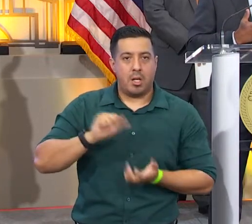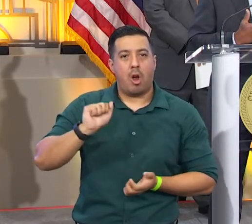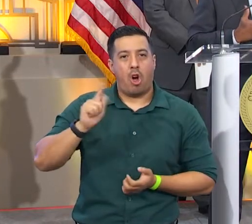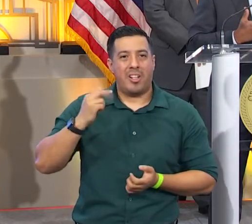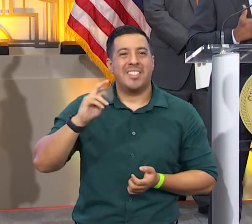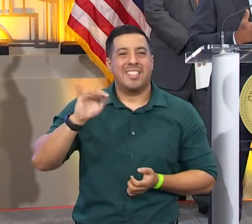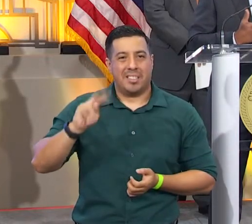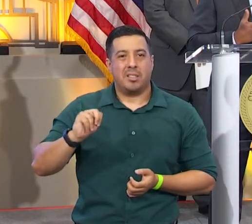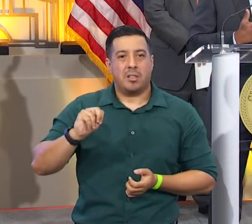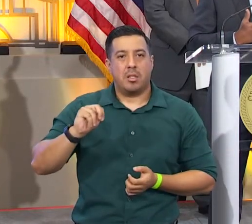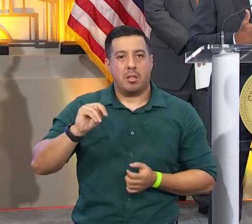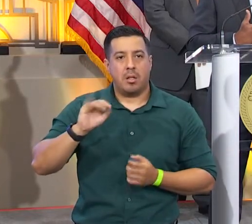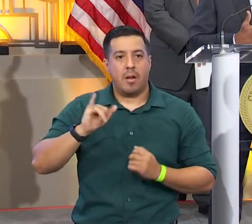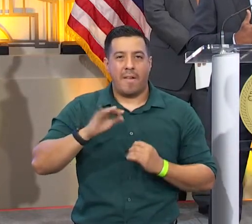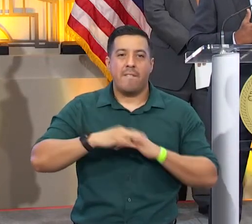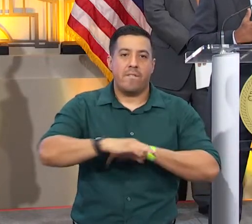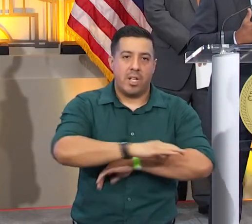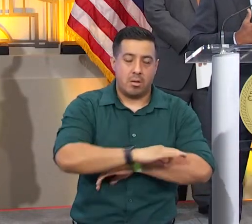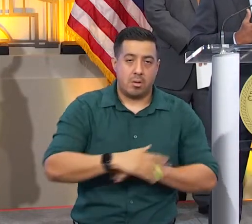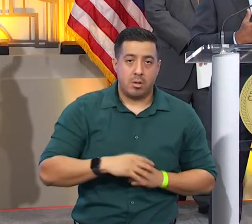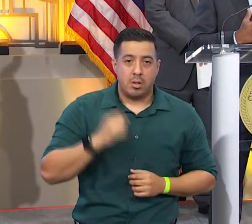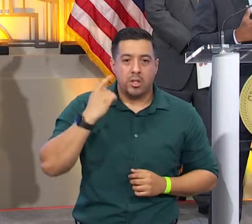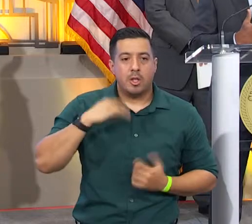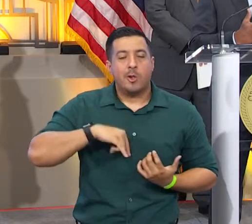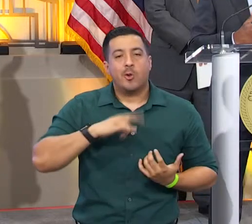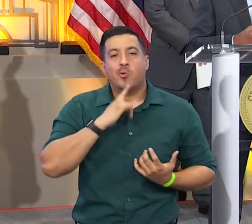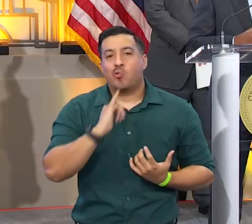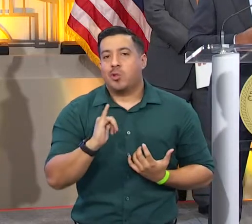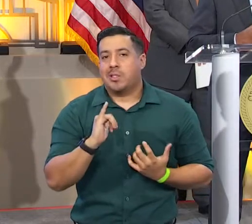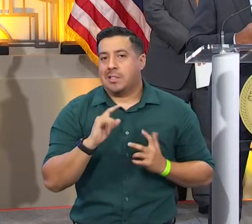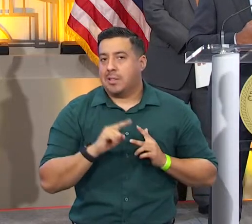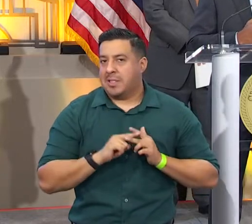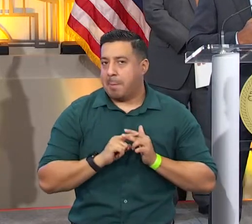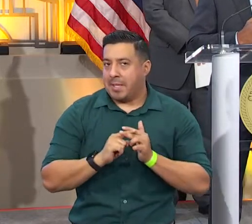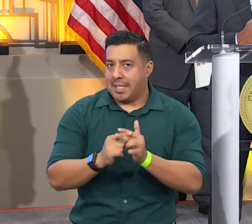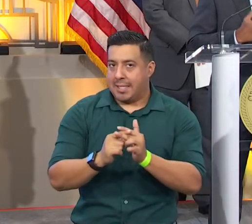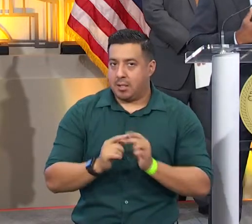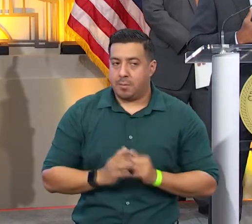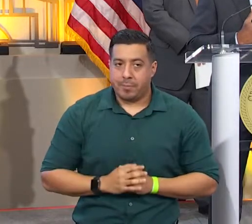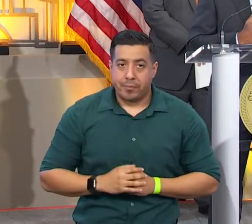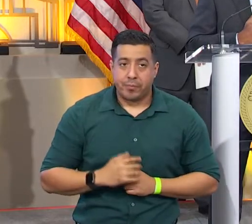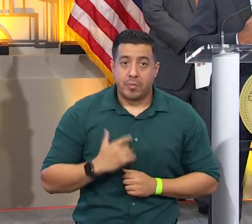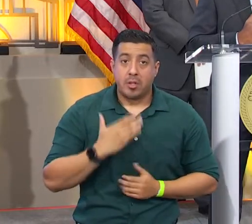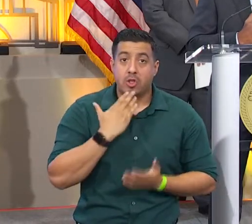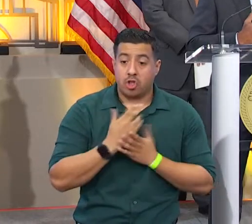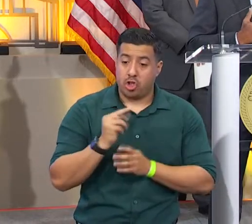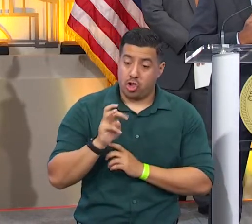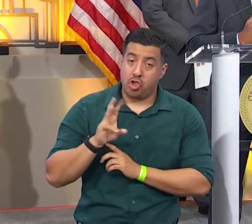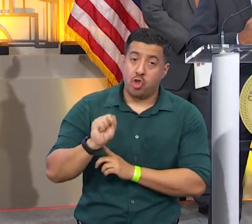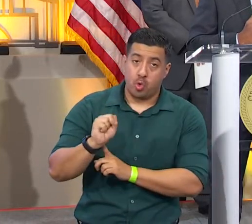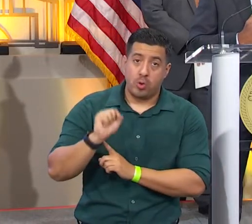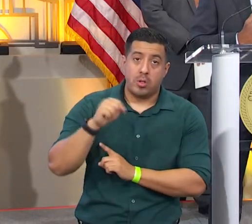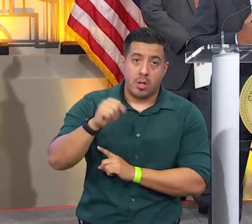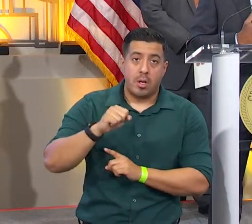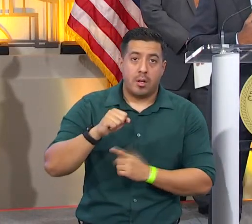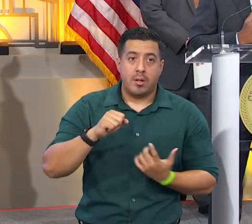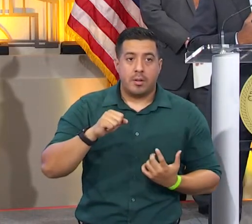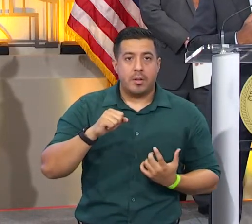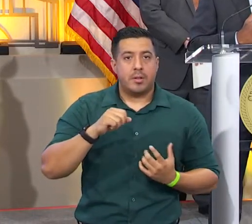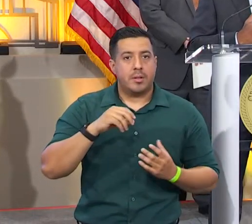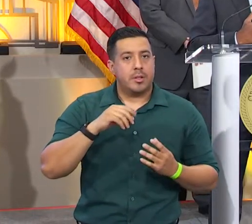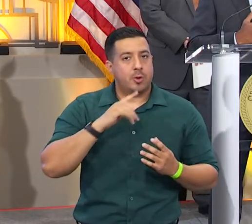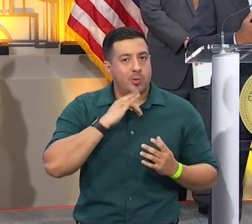So this is just, in a sense, this is just the beginning. It's good news, especially in a